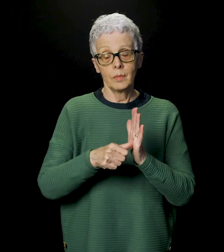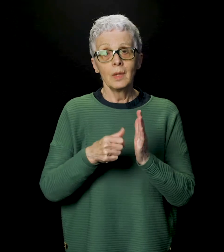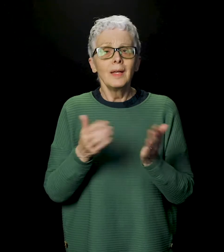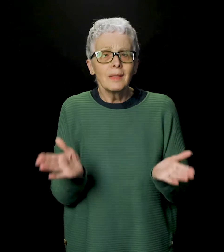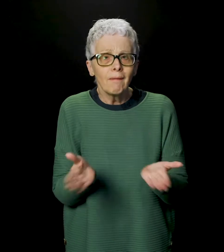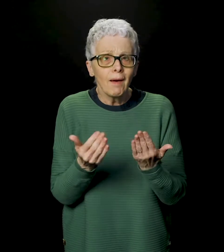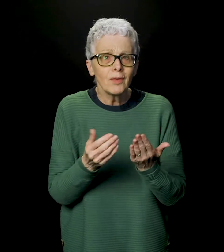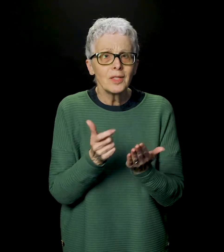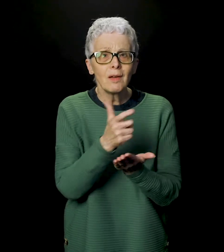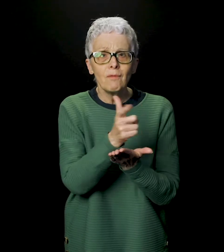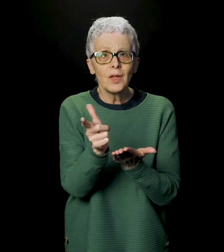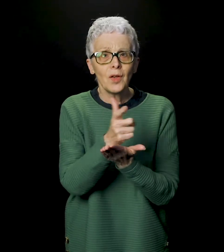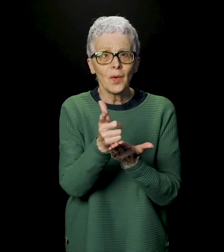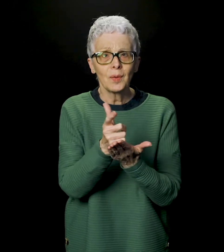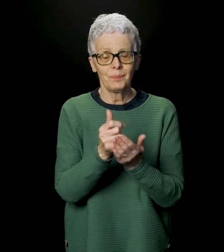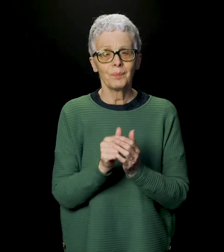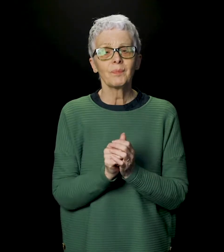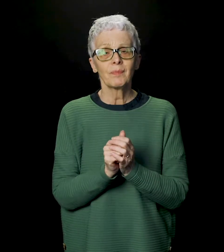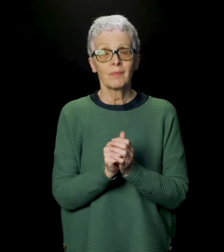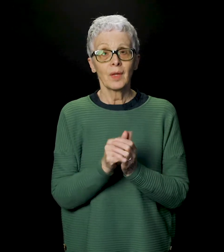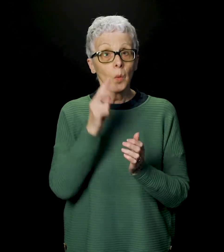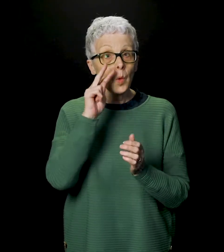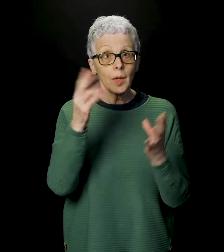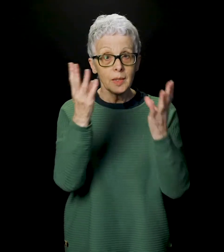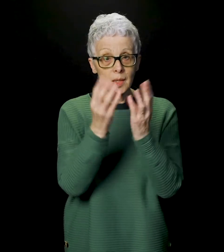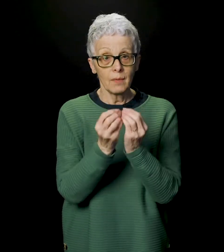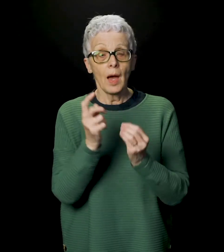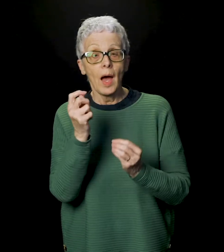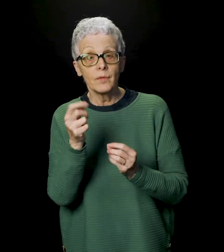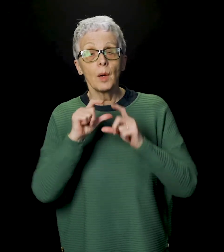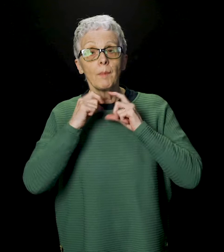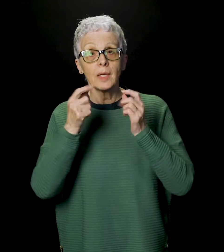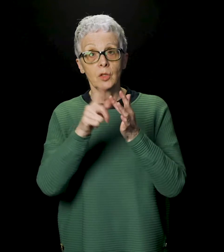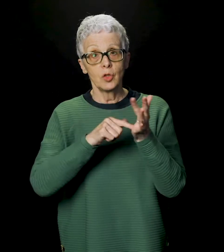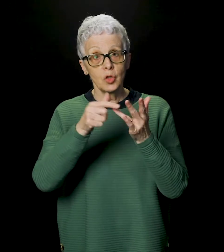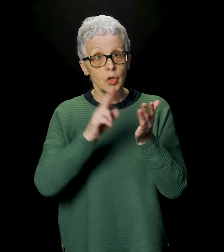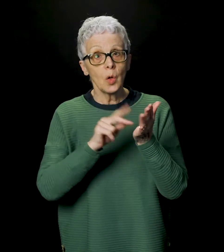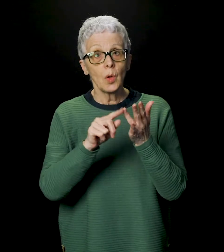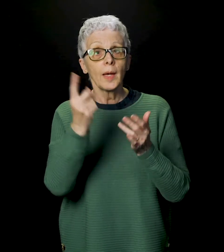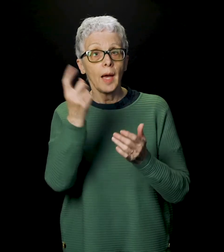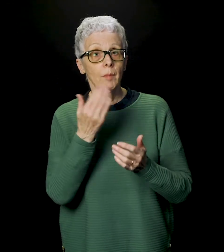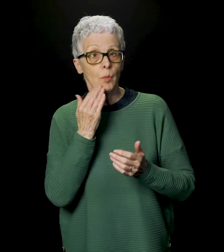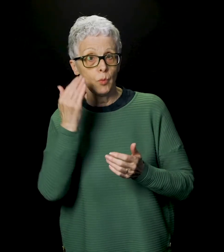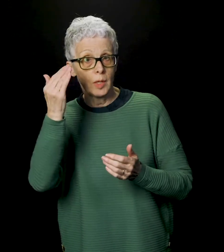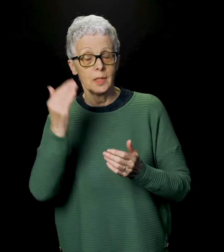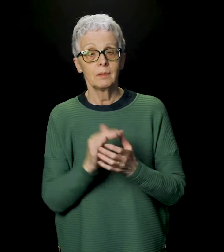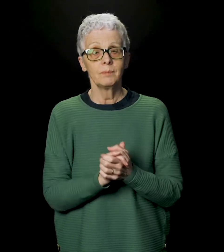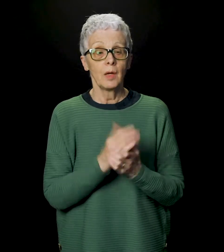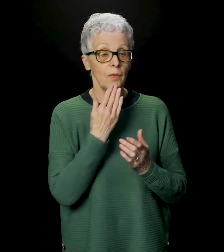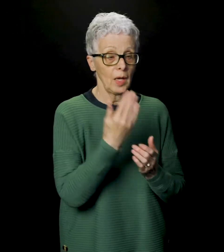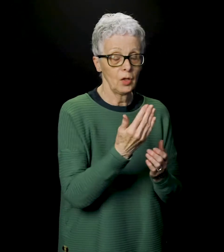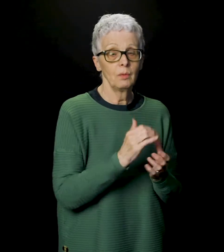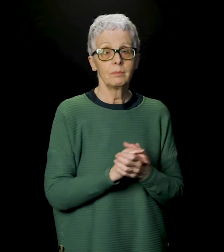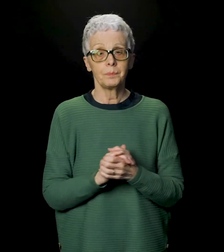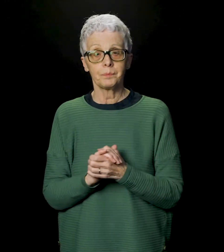encouraging video. So let's watch that together, church. And then afterwards, Pastor Jono is going to come and bring the word. Thanks, guys.